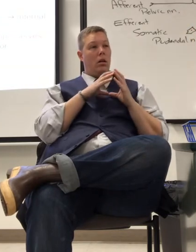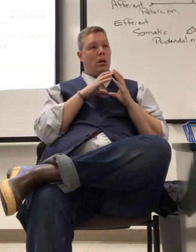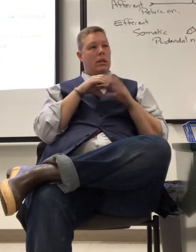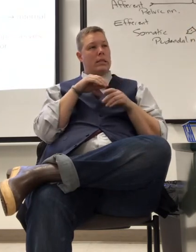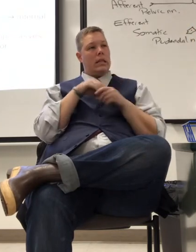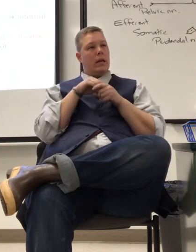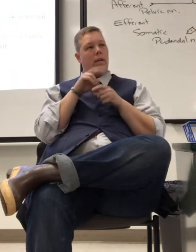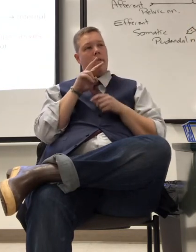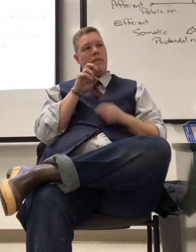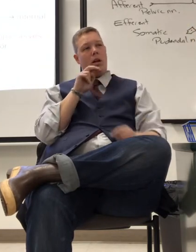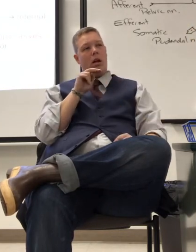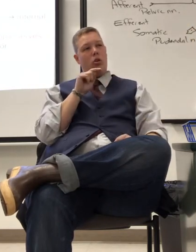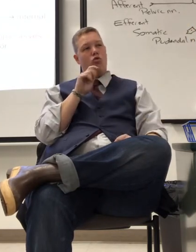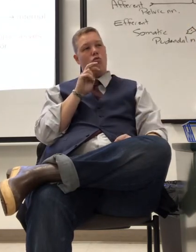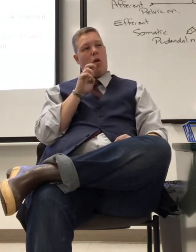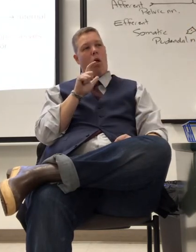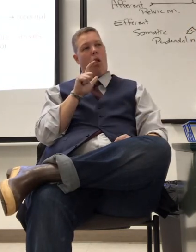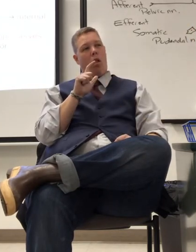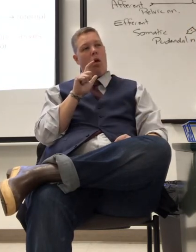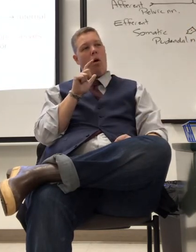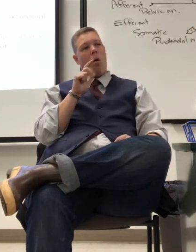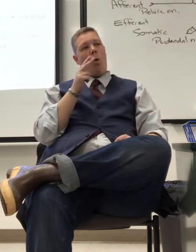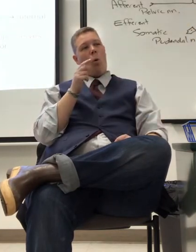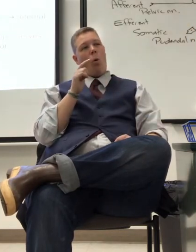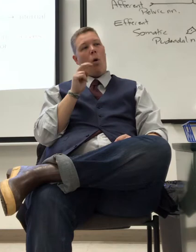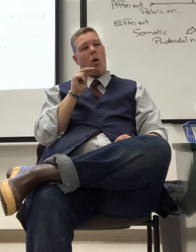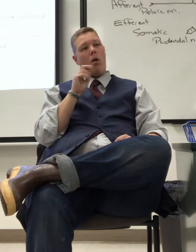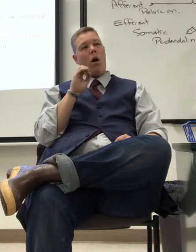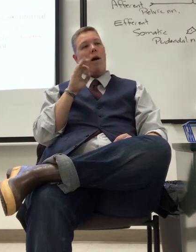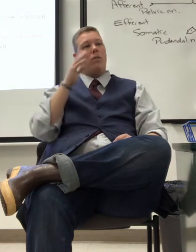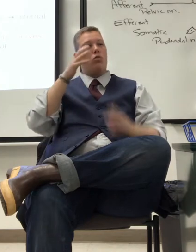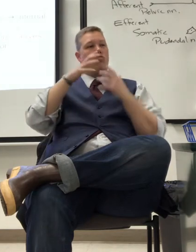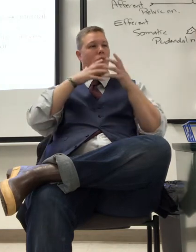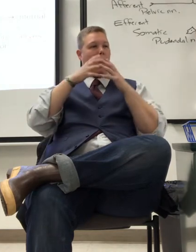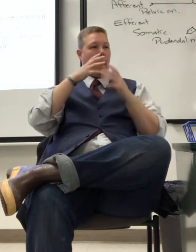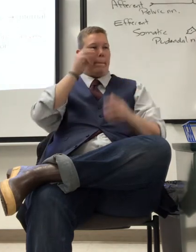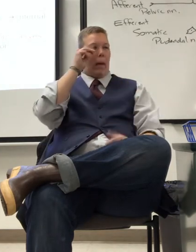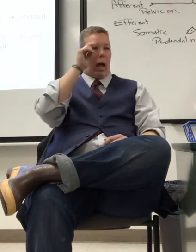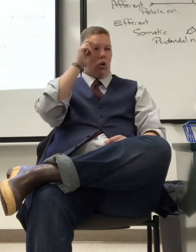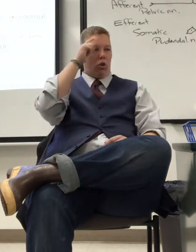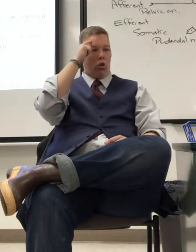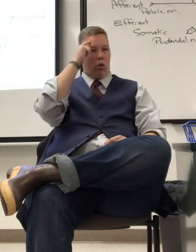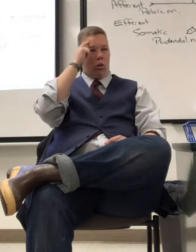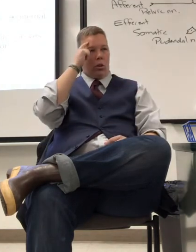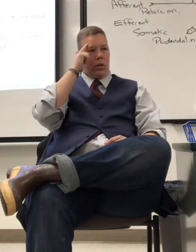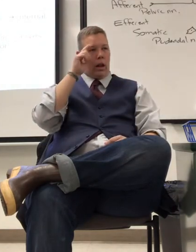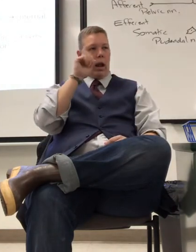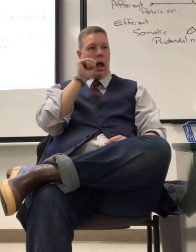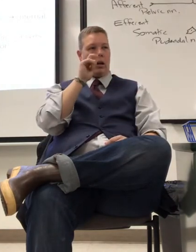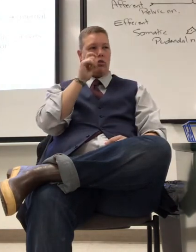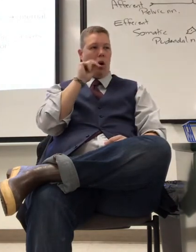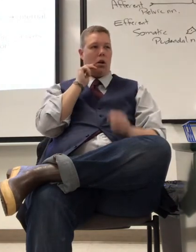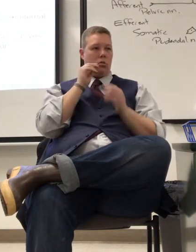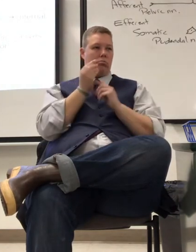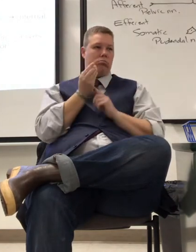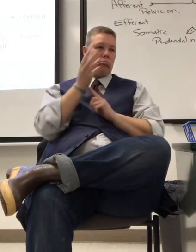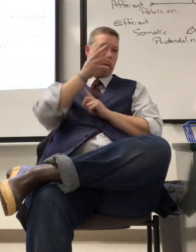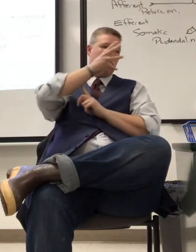the ventral horn of the gray matter. And it has all these, it has one long axon as an extension there.